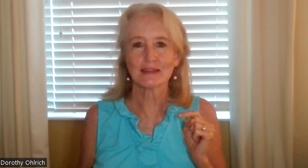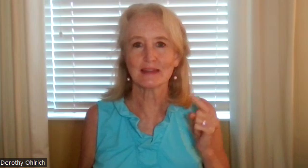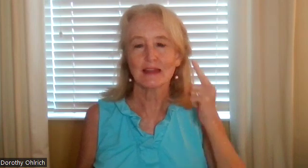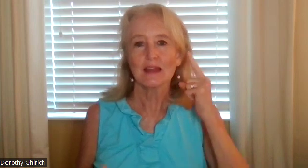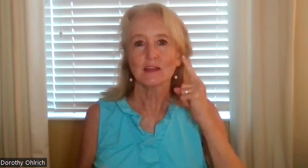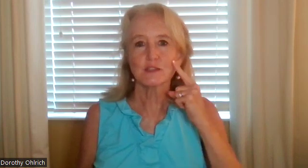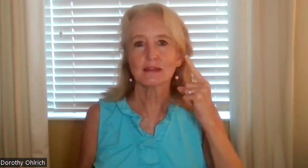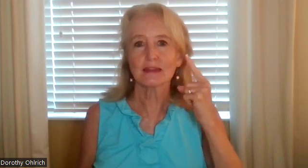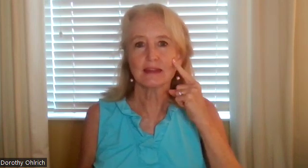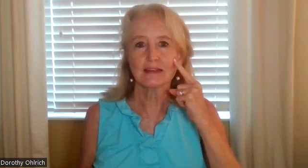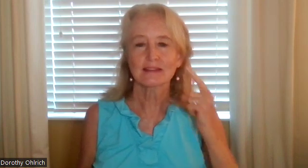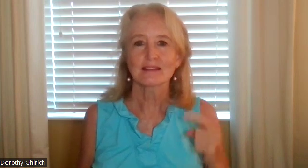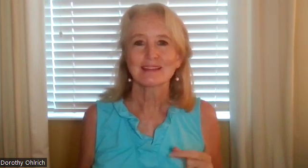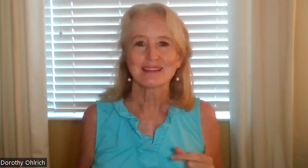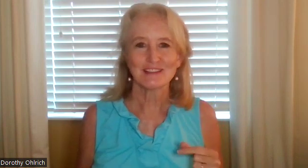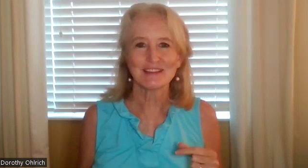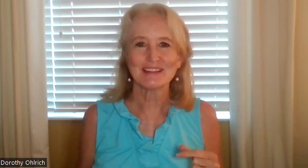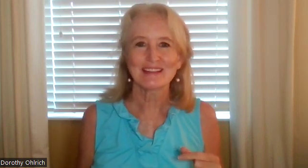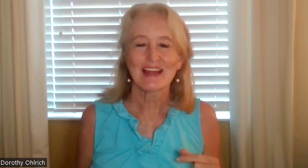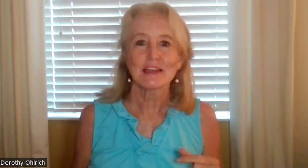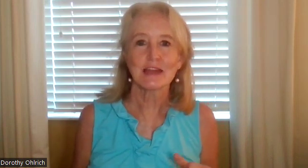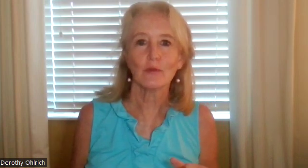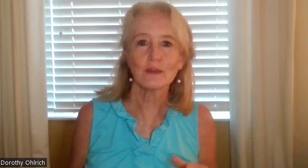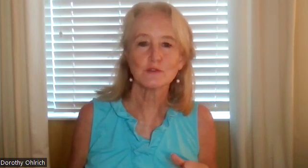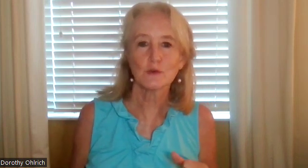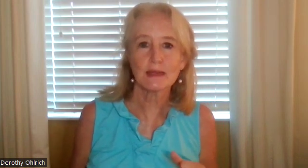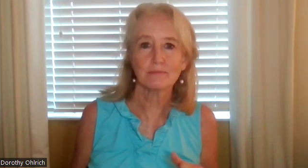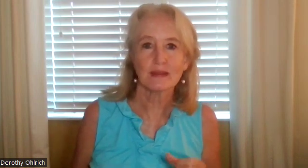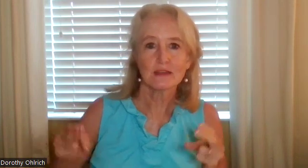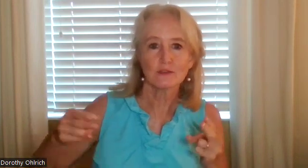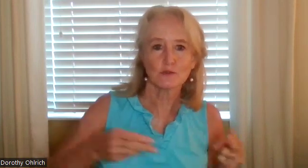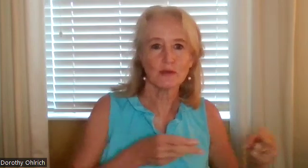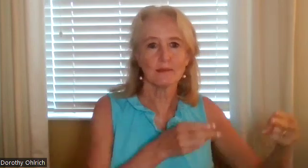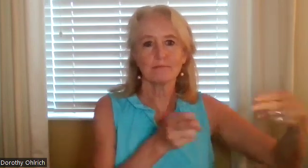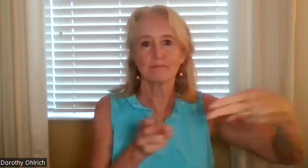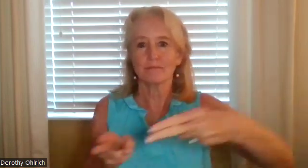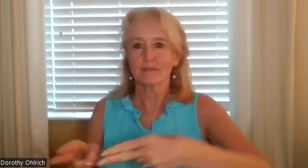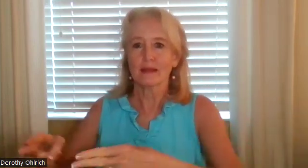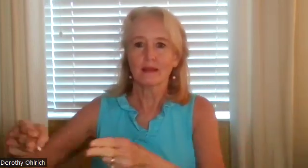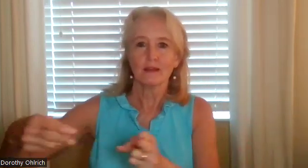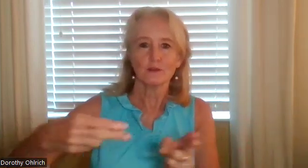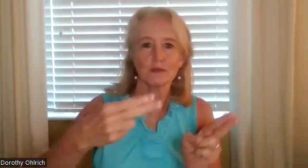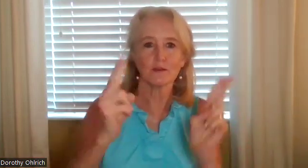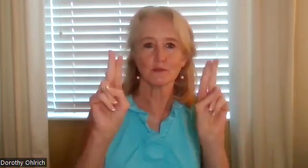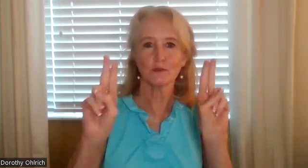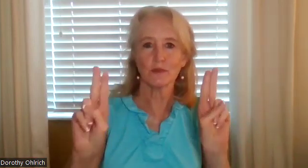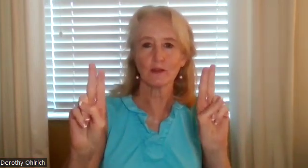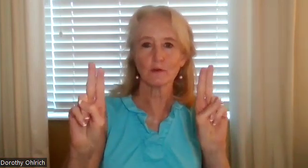gently, gently. Good. Down the stream, stream, you take your 2